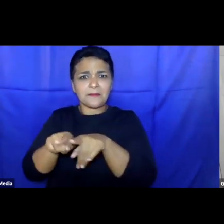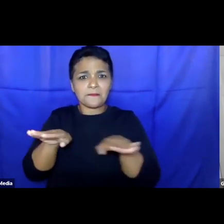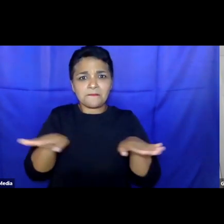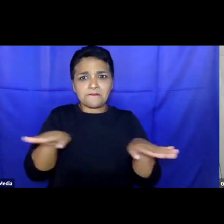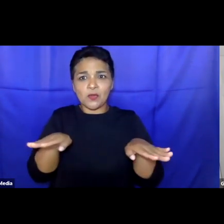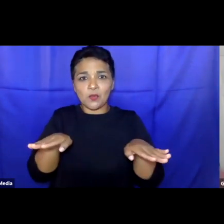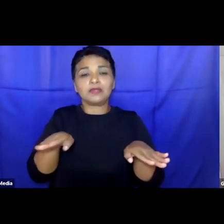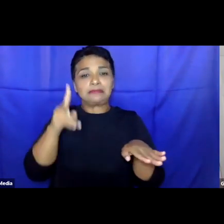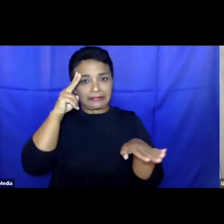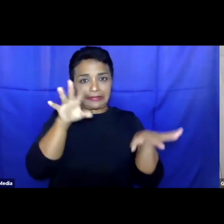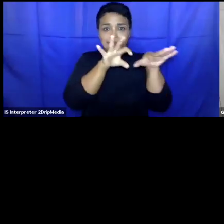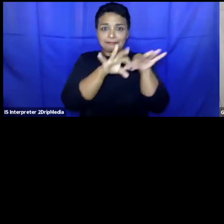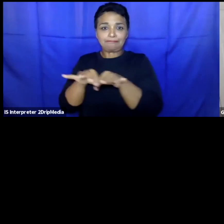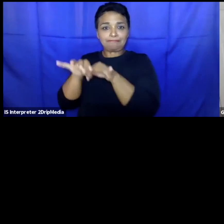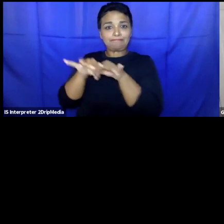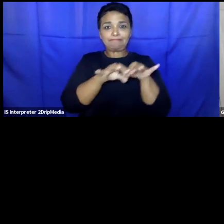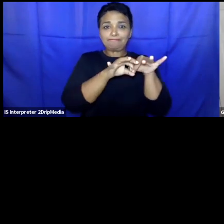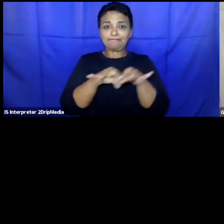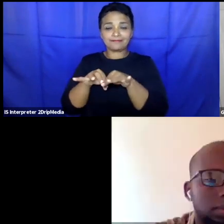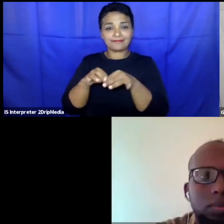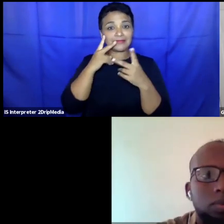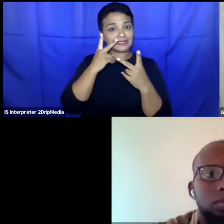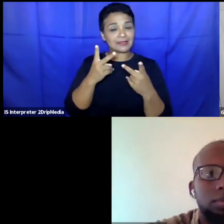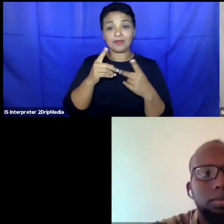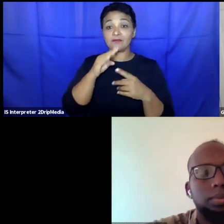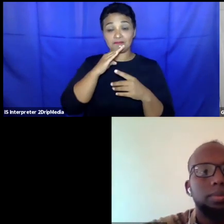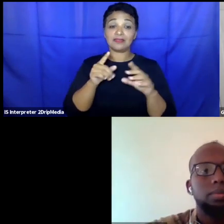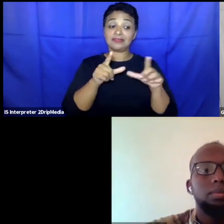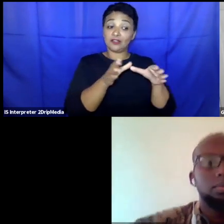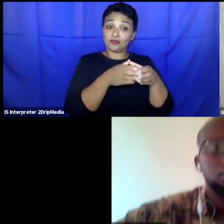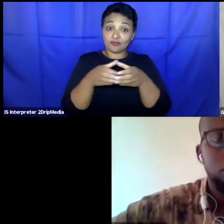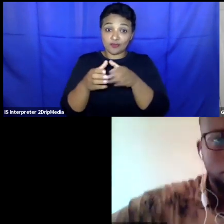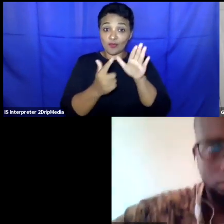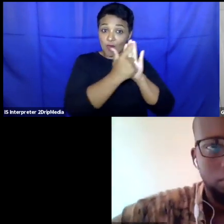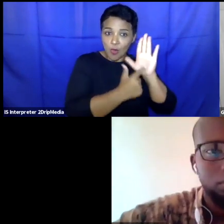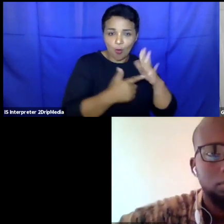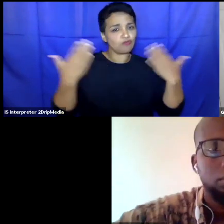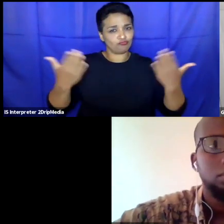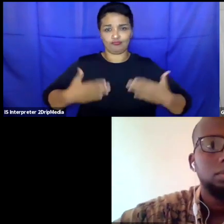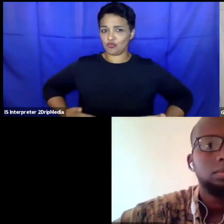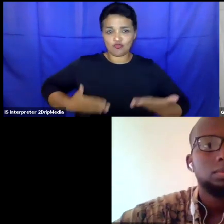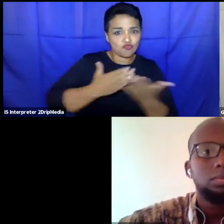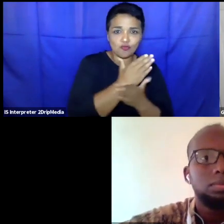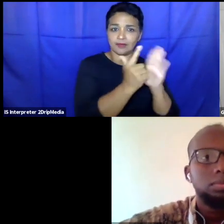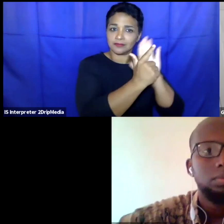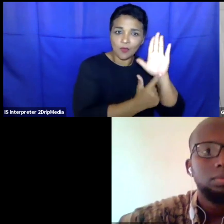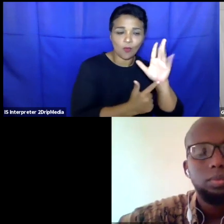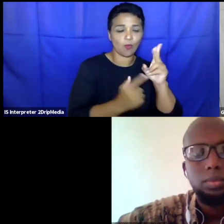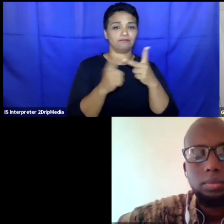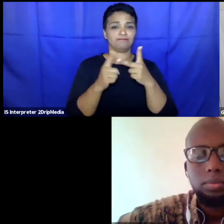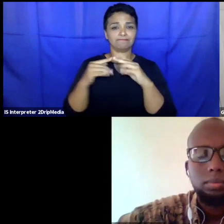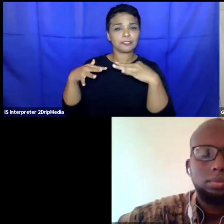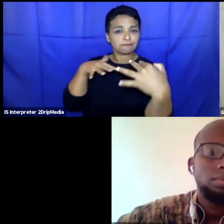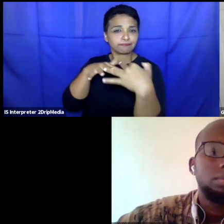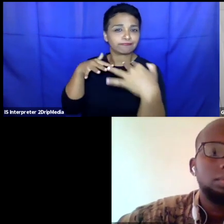the same. And in the same way, subdisciplines of international law, like international human rights law, international law of armed conflict,